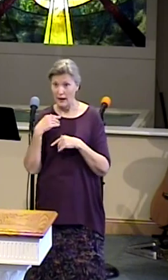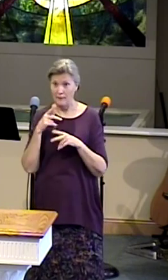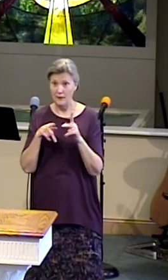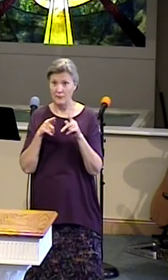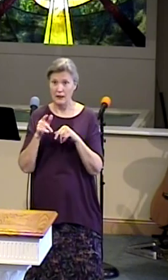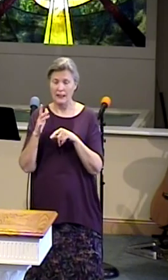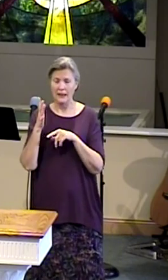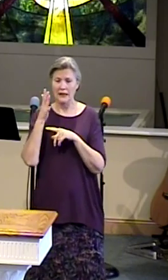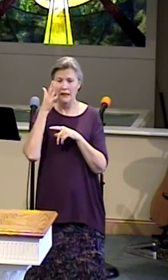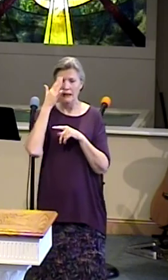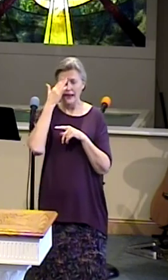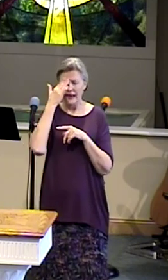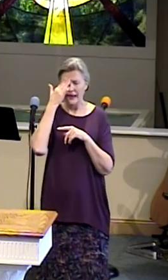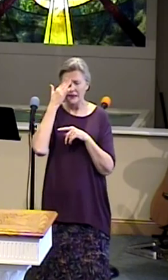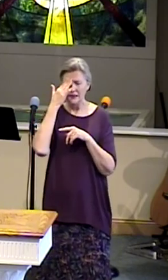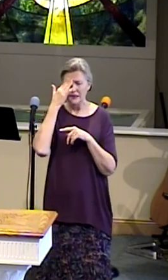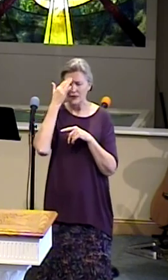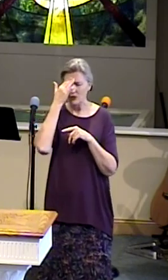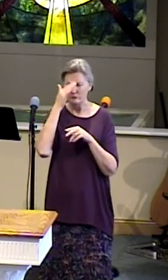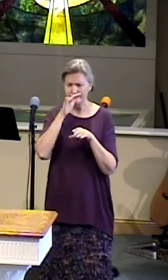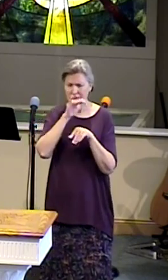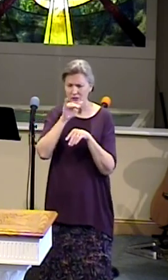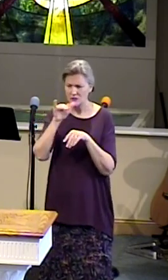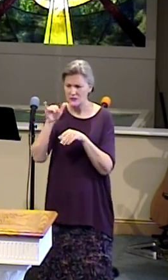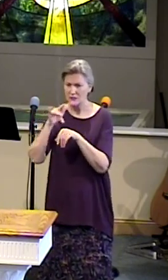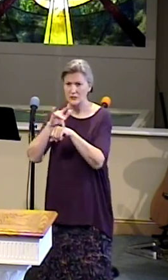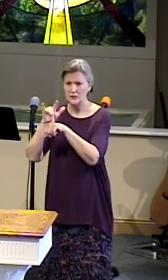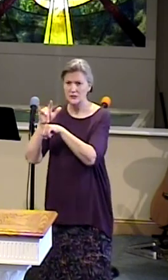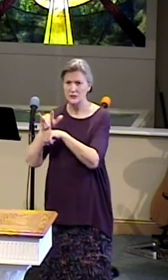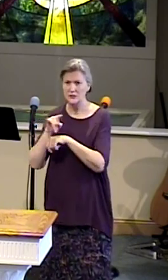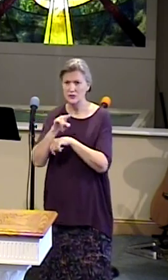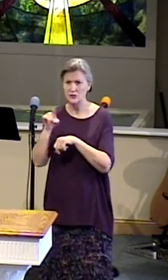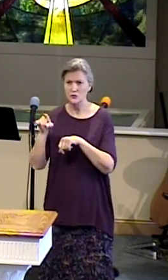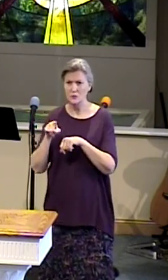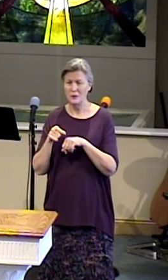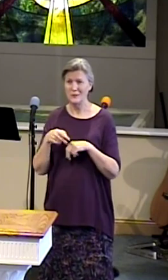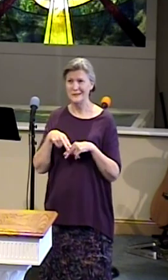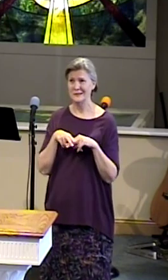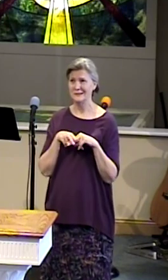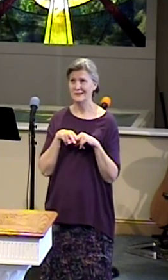And yet we still sit and answer the question or ask the question, why?